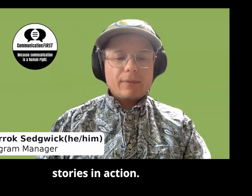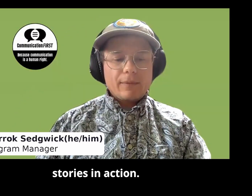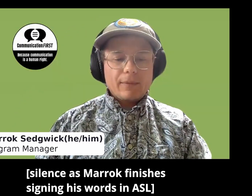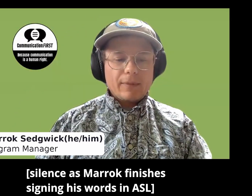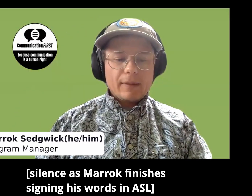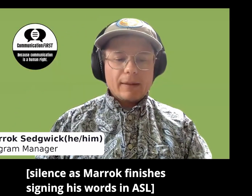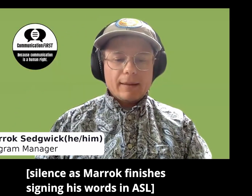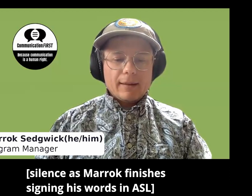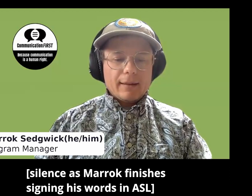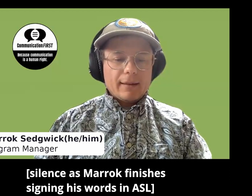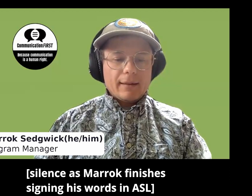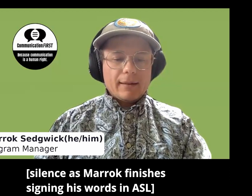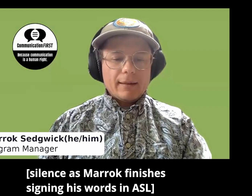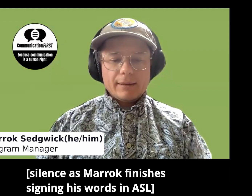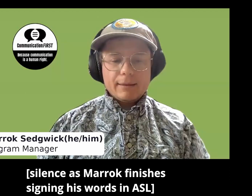in action.